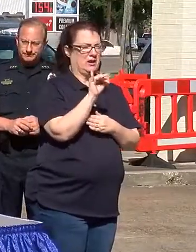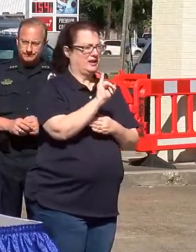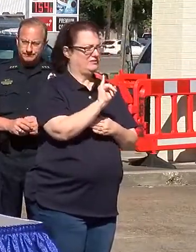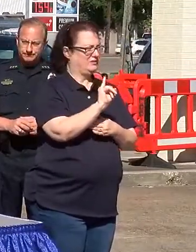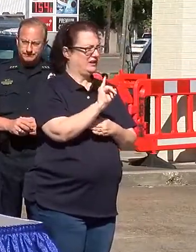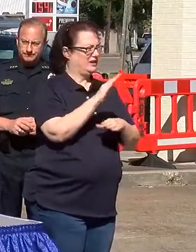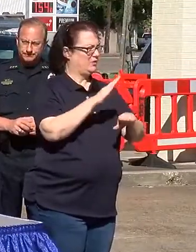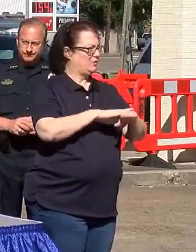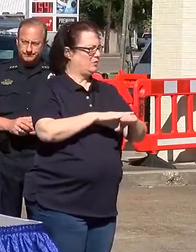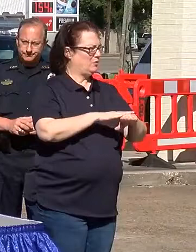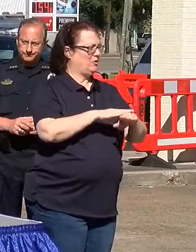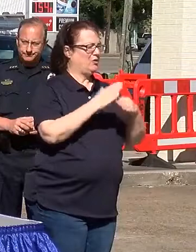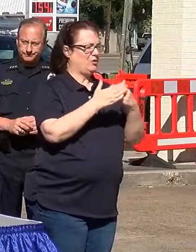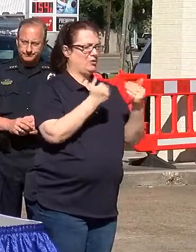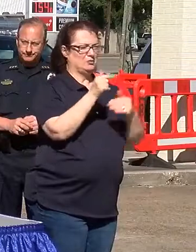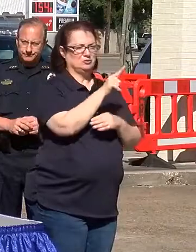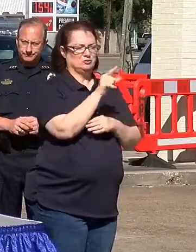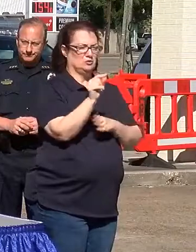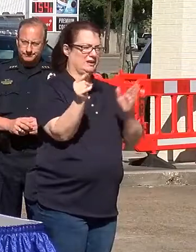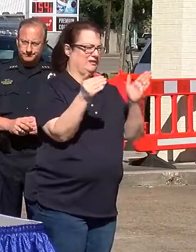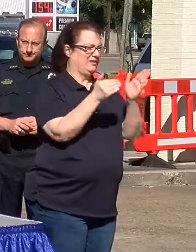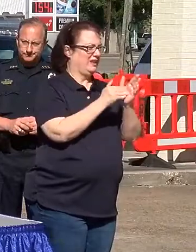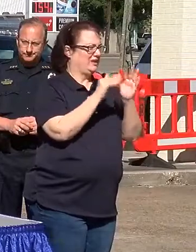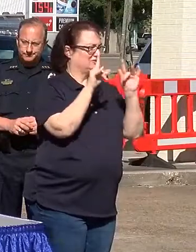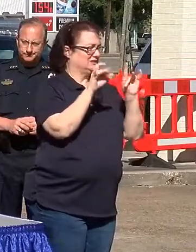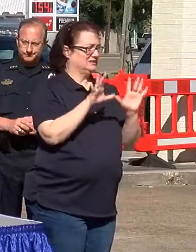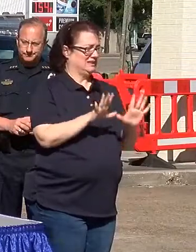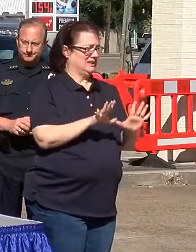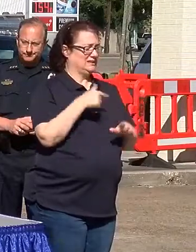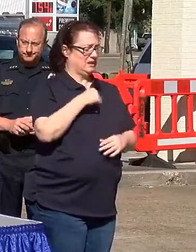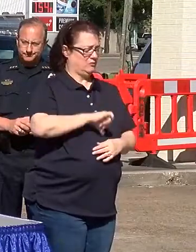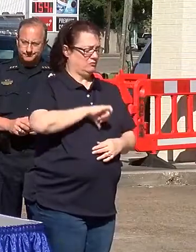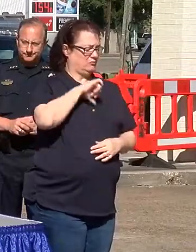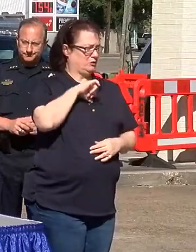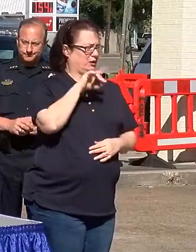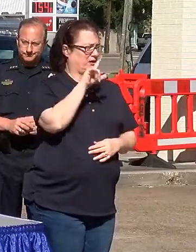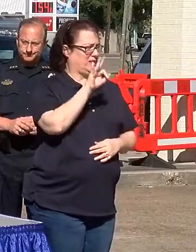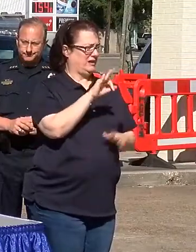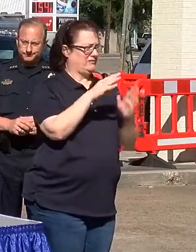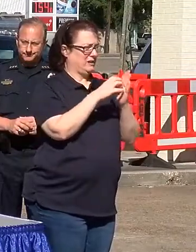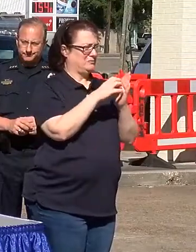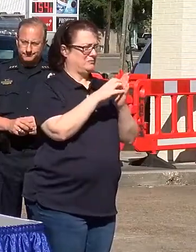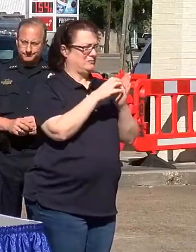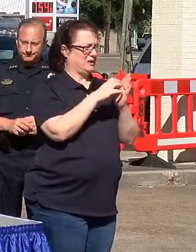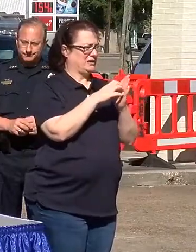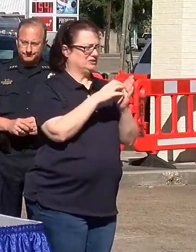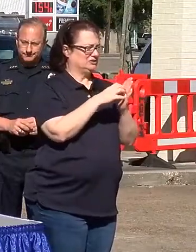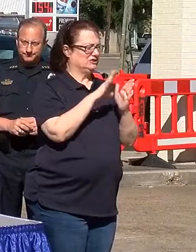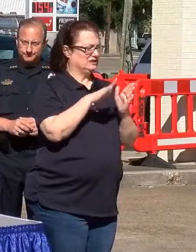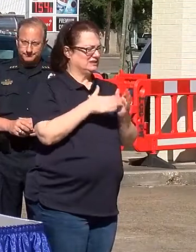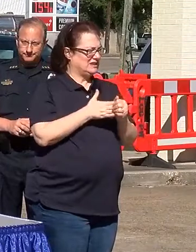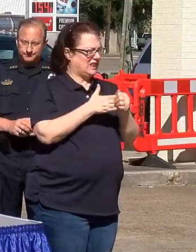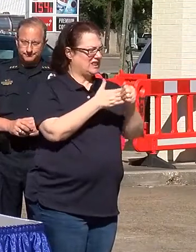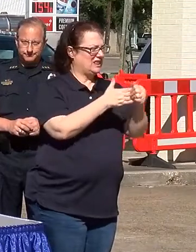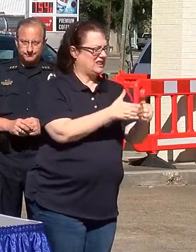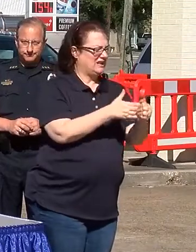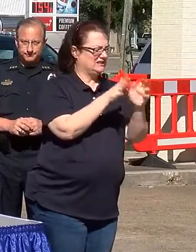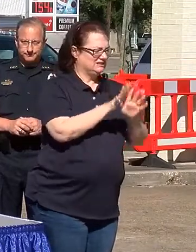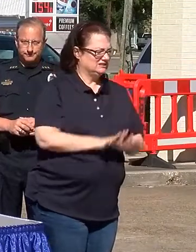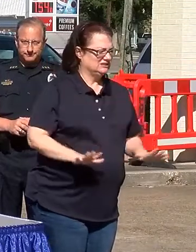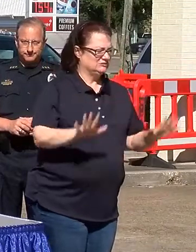nearly 20,000 tests. I am proud that Lafayette Parish has played a leading role as the hub of Acadiana, working with our